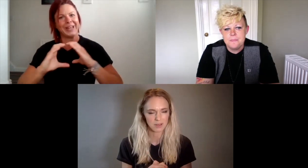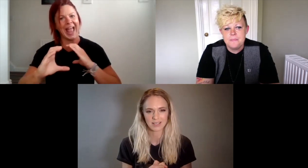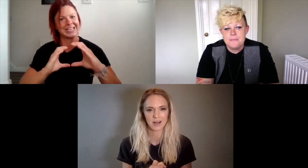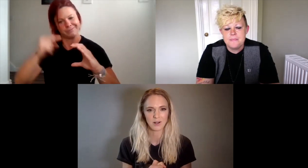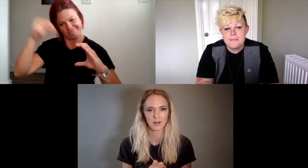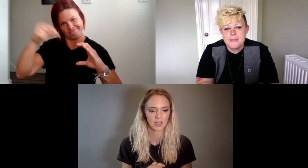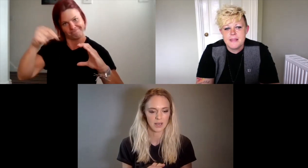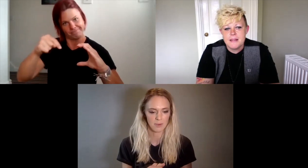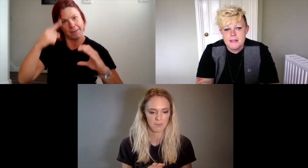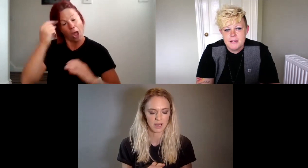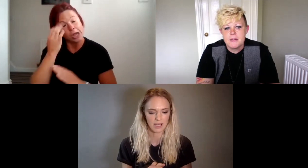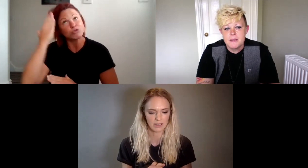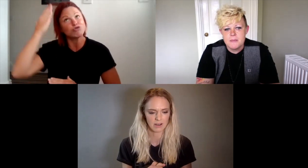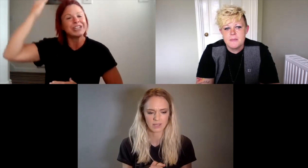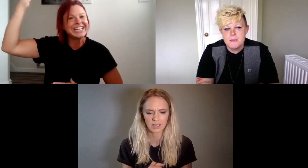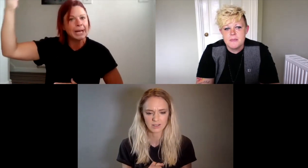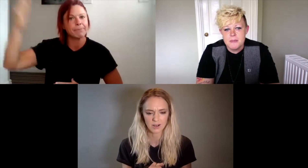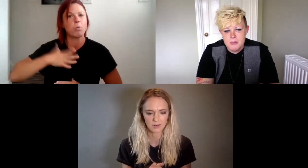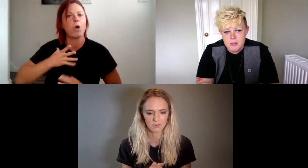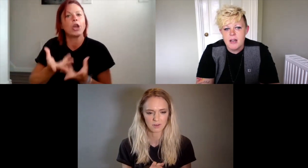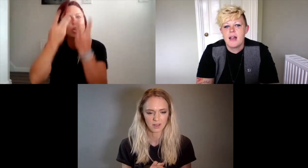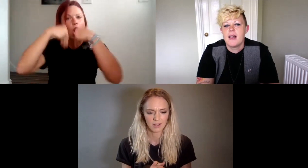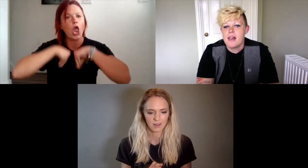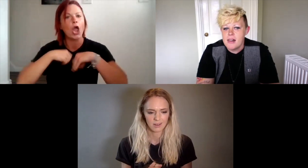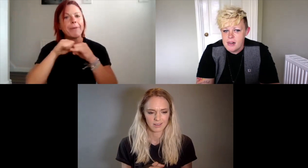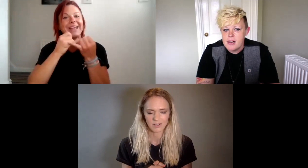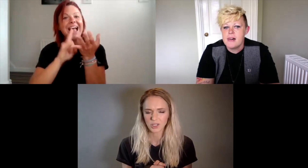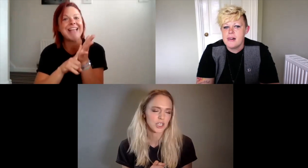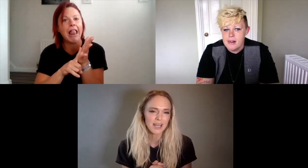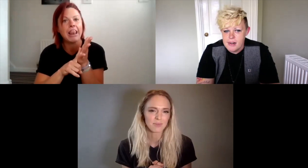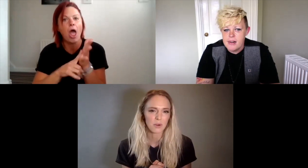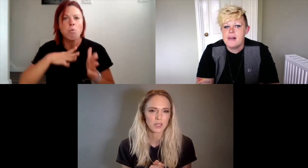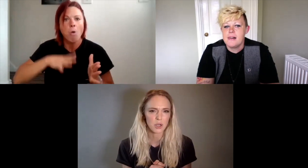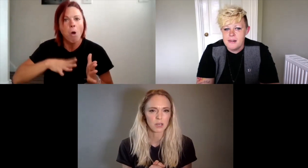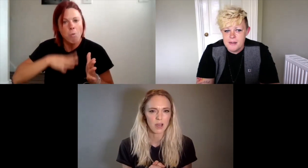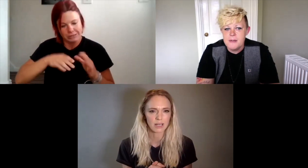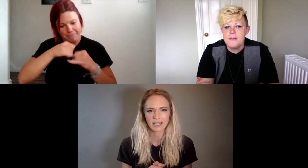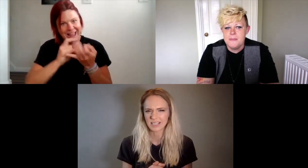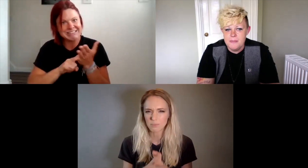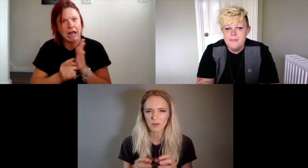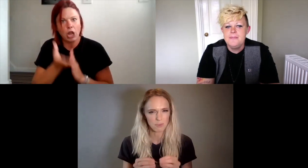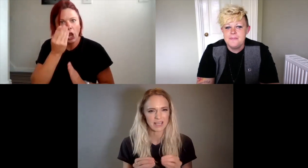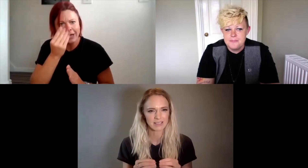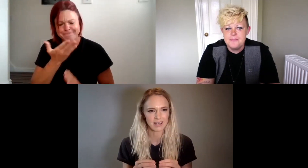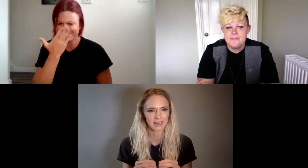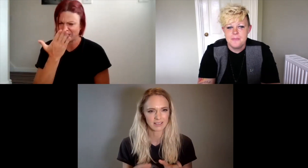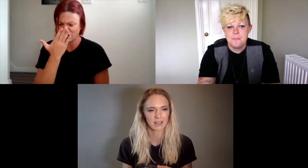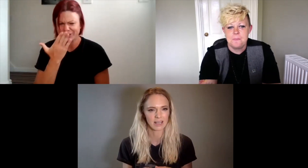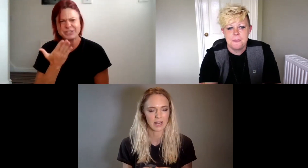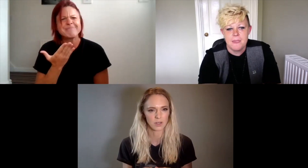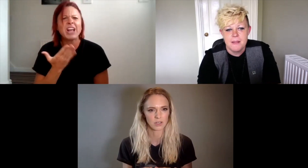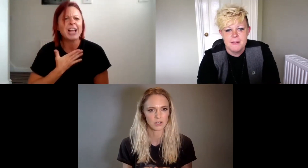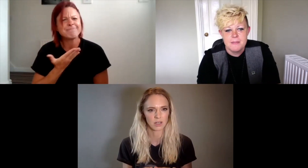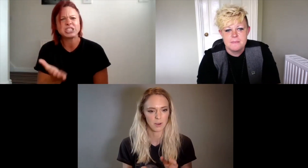learning BSL. And I think it's kind of such a shame that we don't learn at least a bit of basic